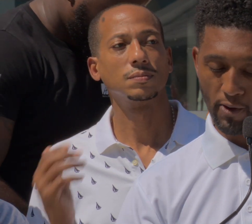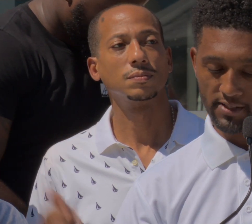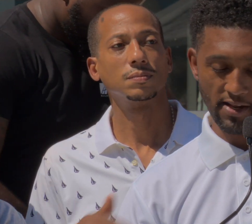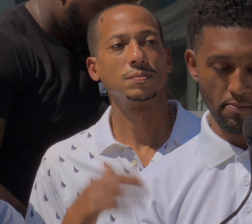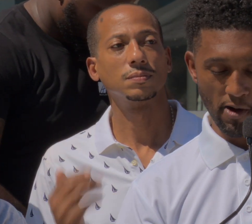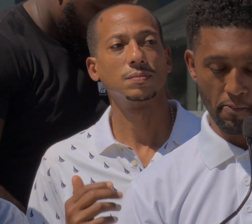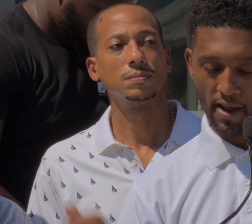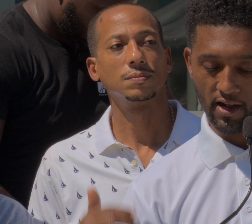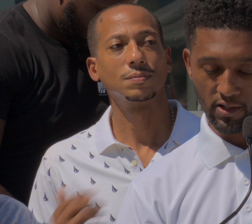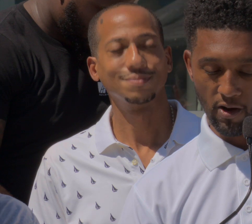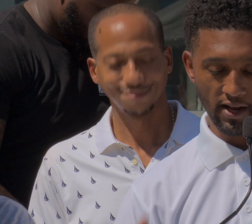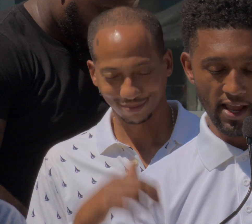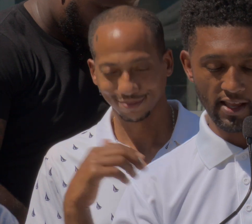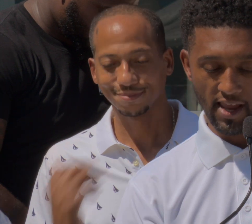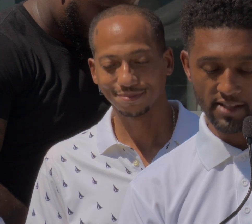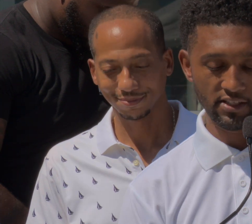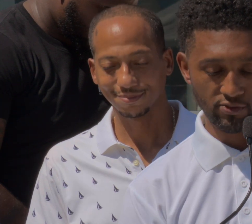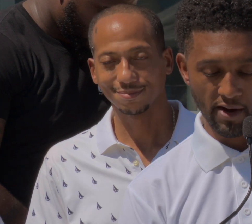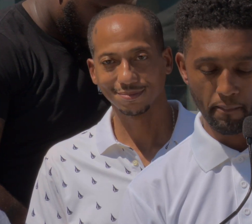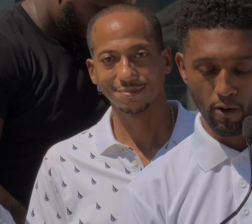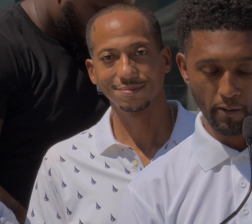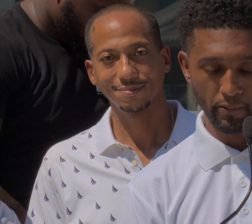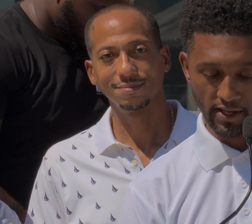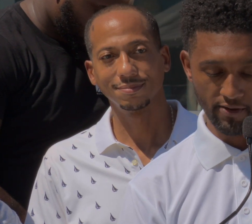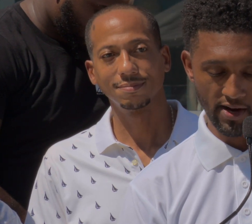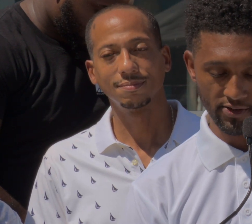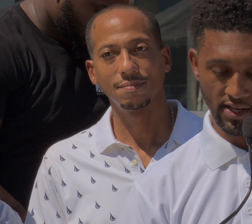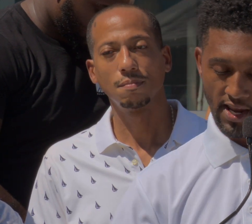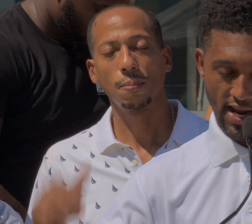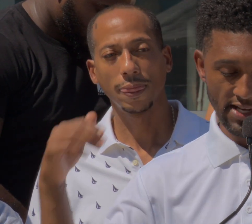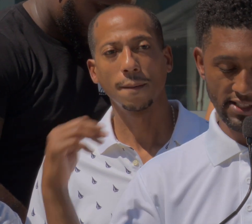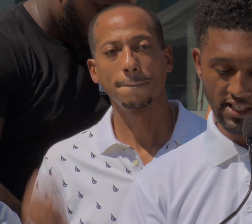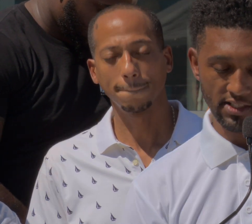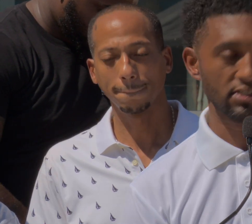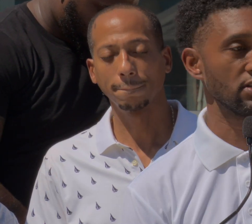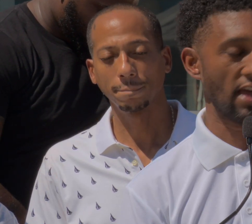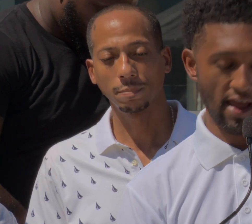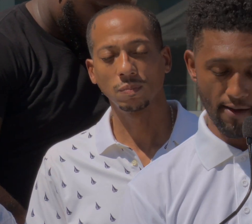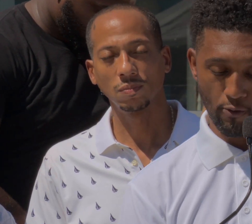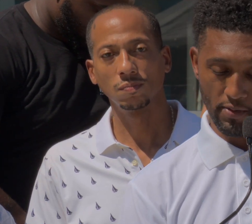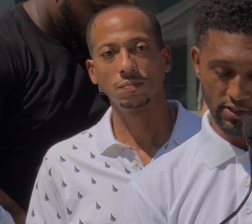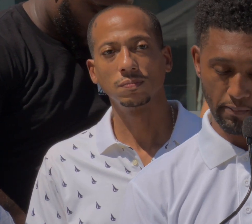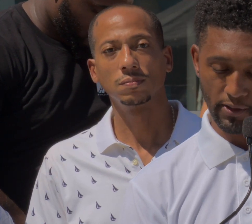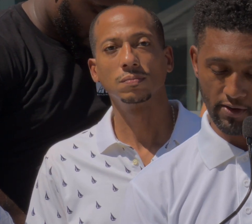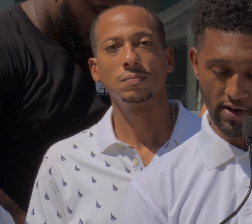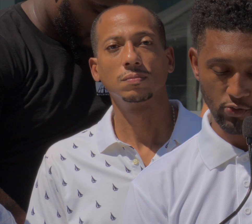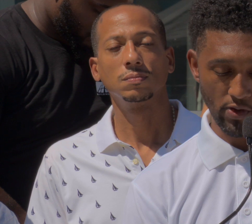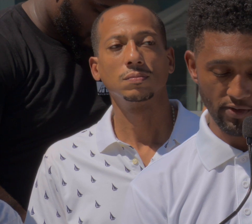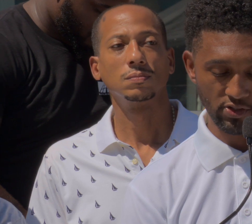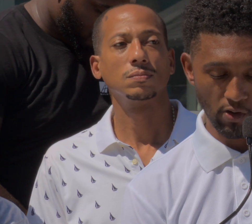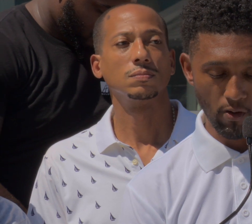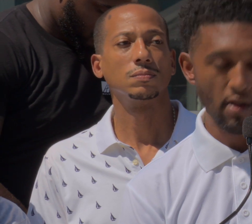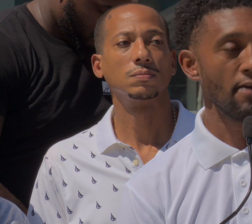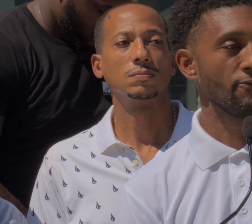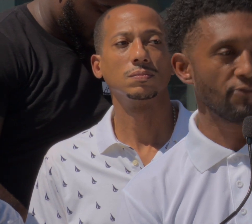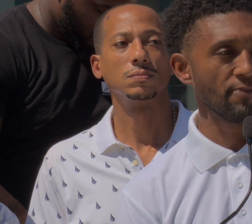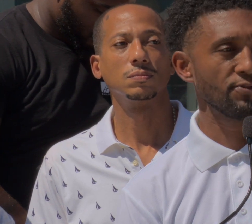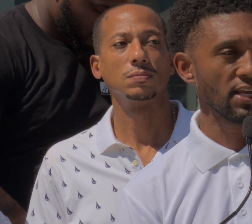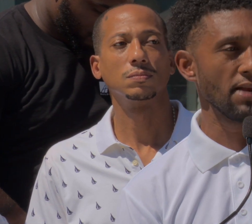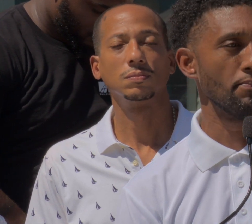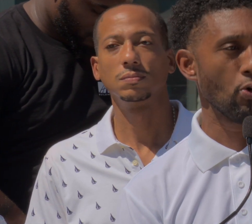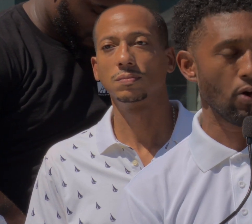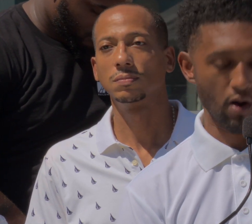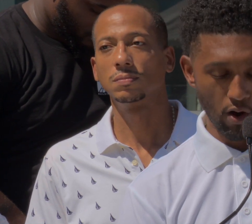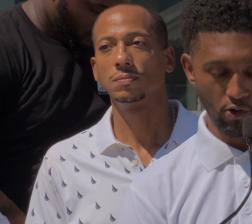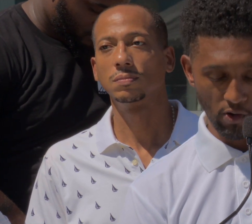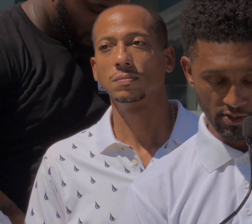Council President Mary Pat Clark and Candy Stripe Park playgrounds. In addition to the aforementioned playgrounds, we've installed